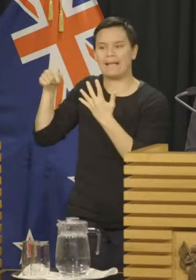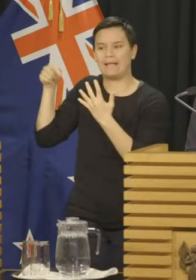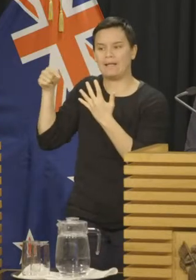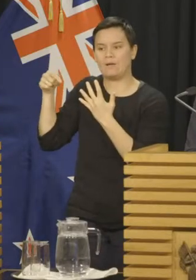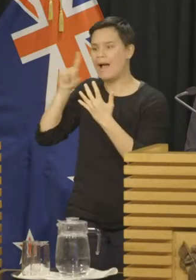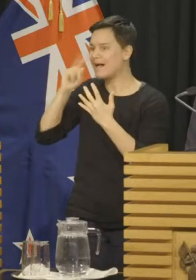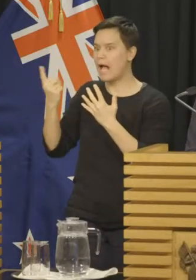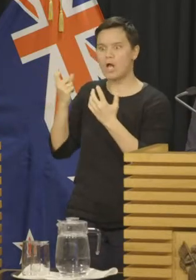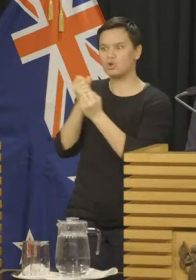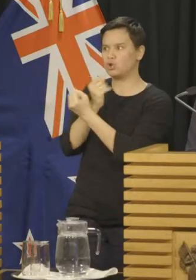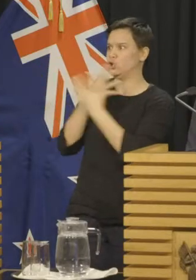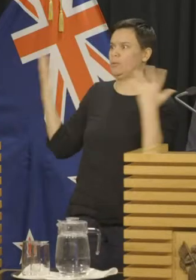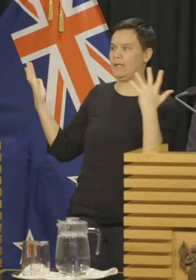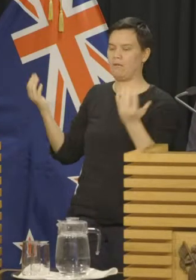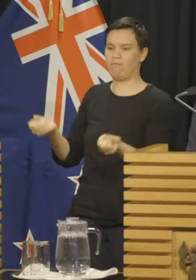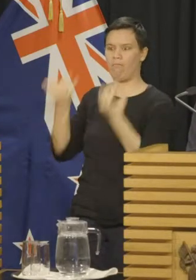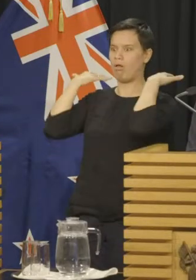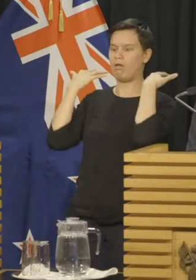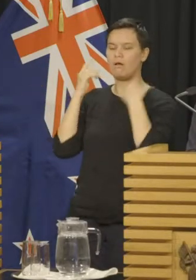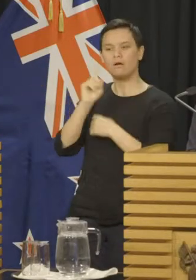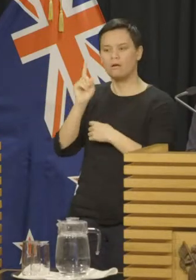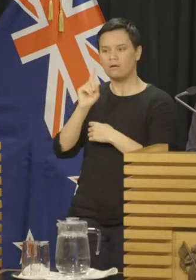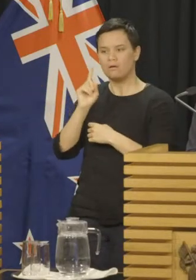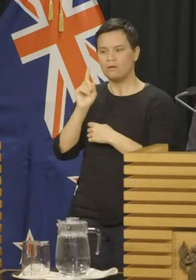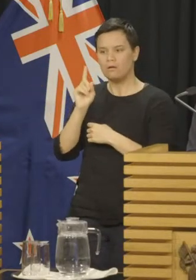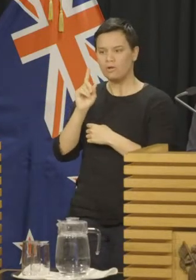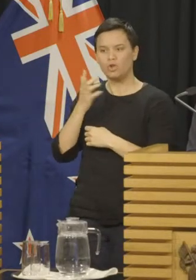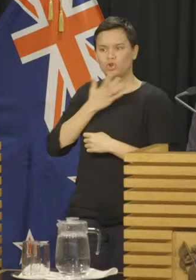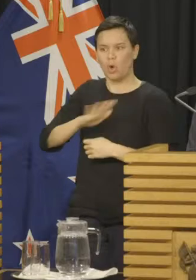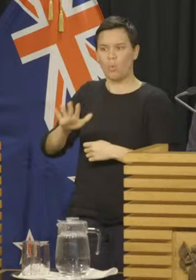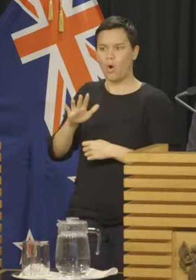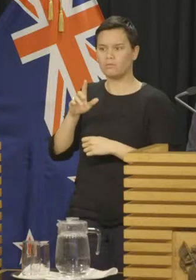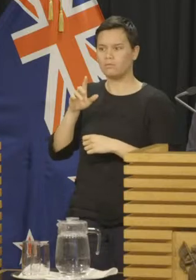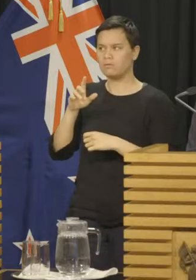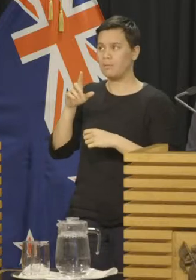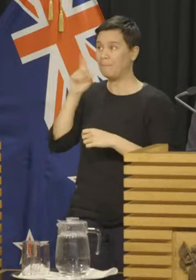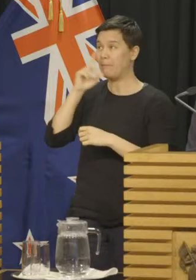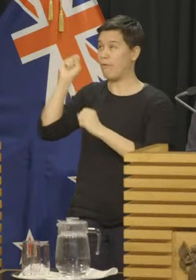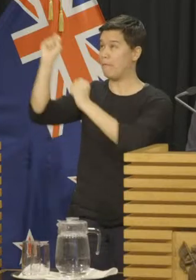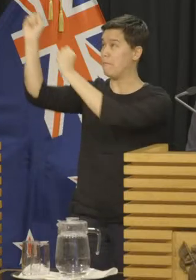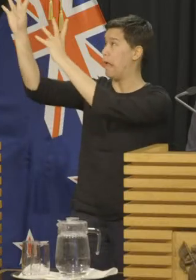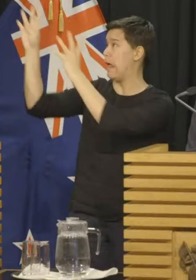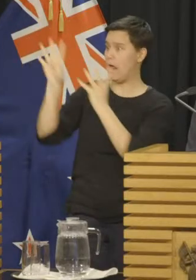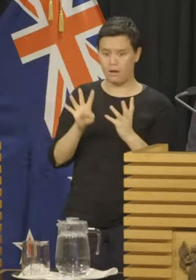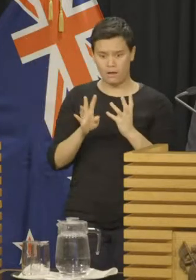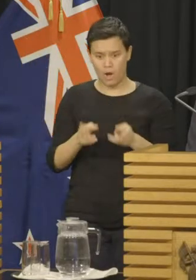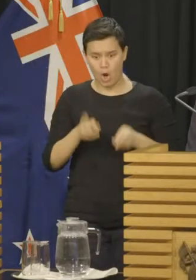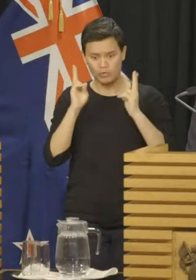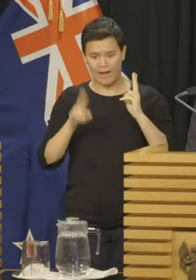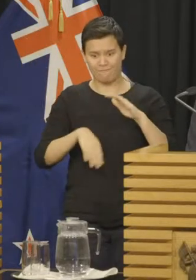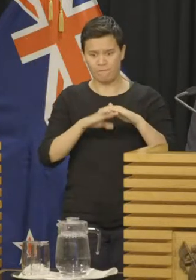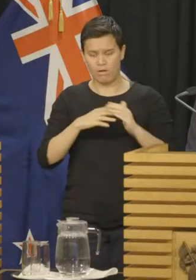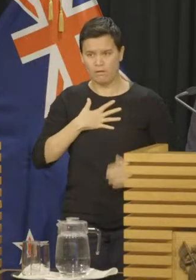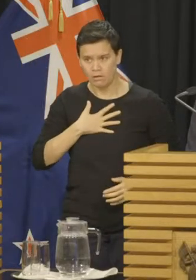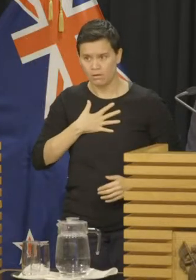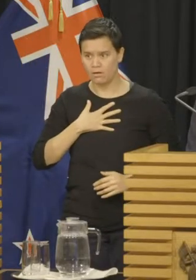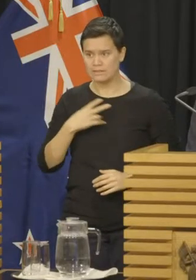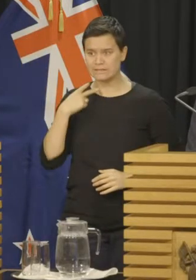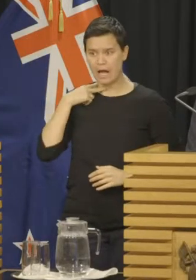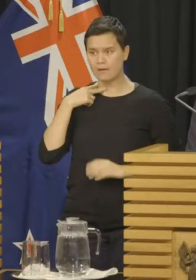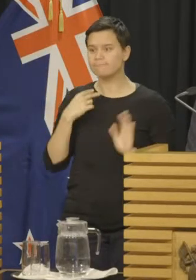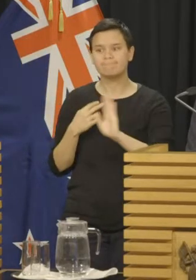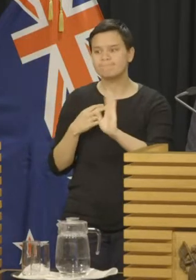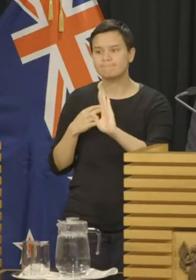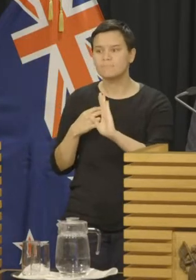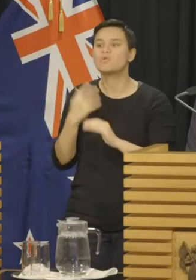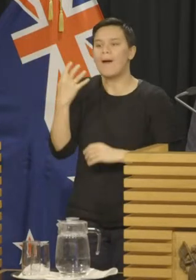you wouldn't want to see is a sudden spike when we need to make sure that we have a plan around the number we can expect at any given time.